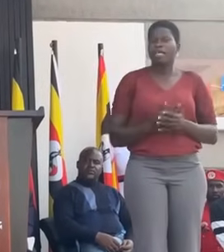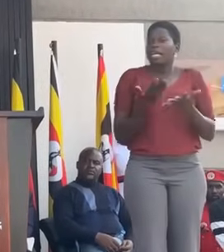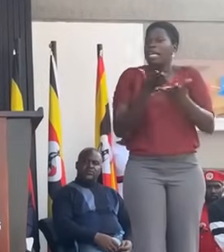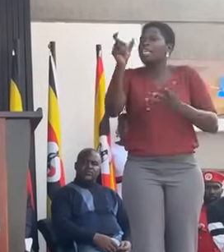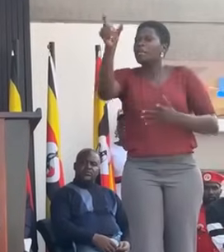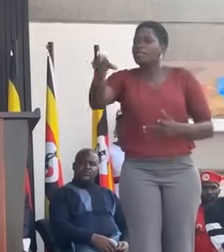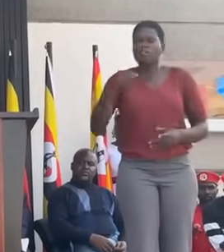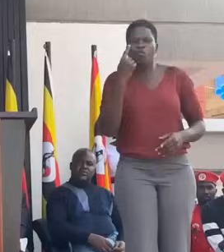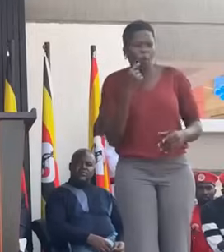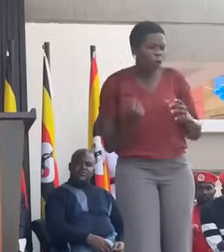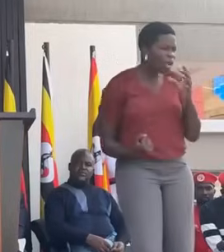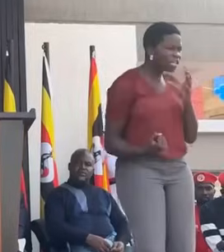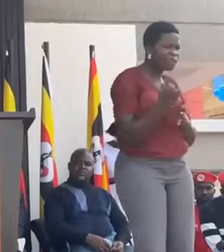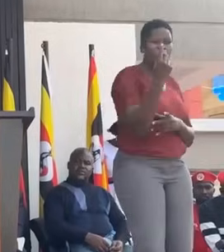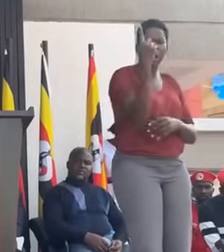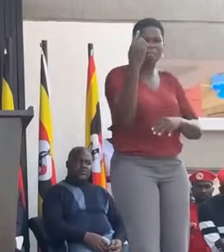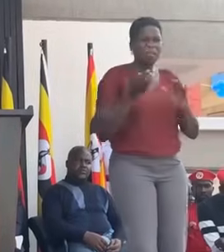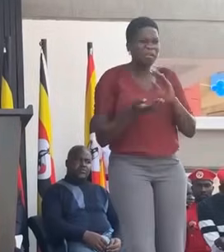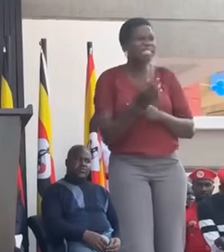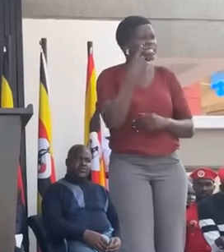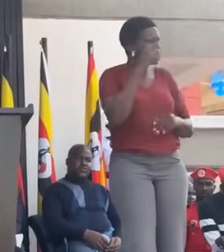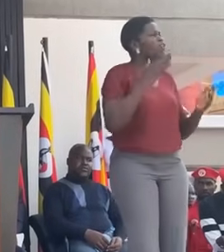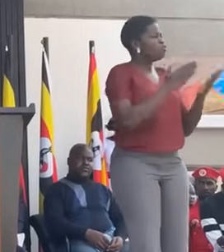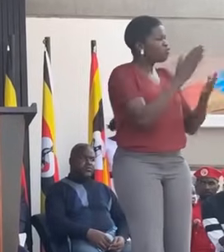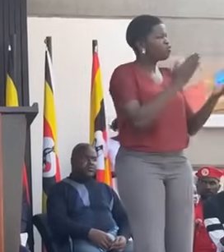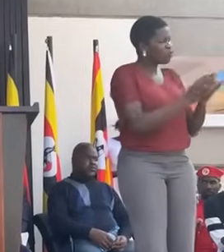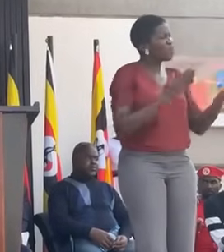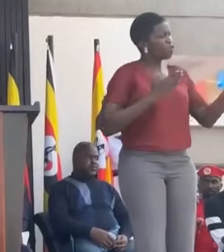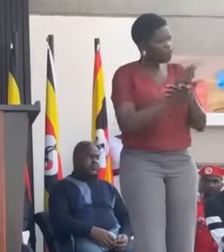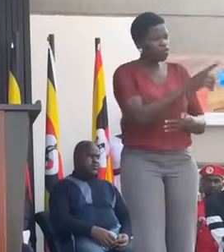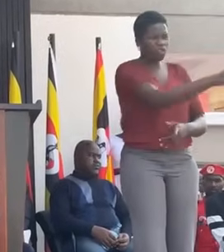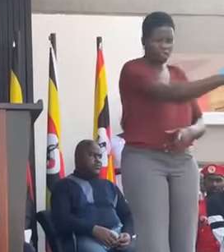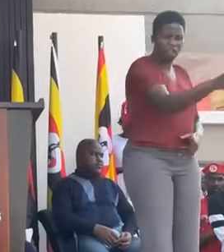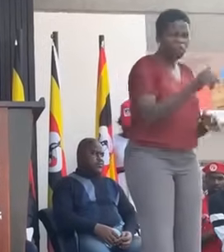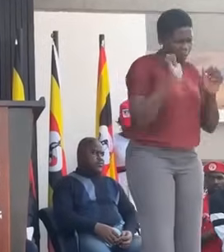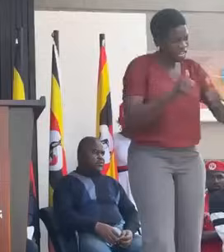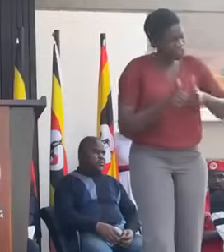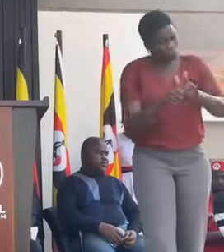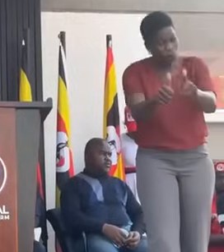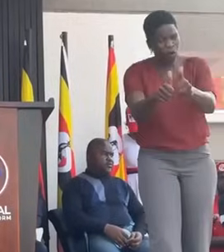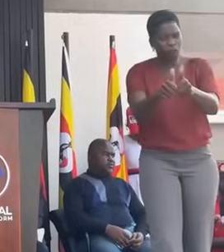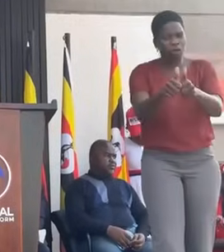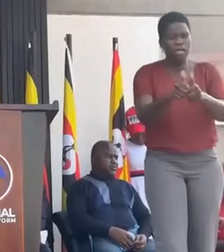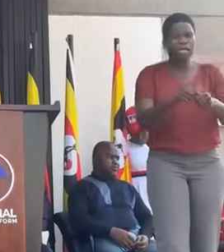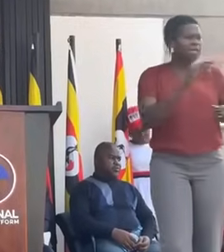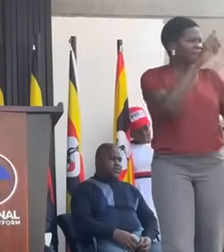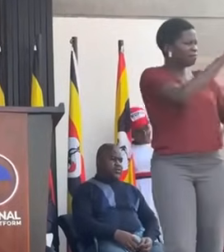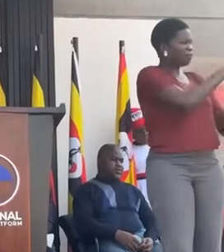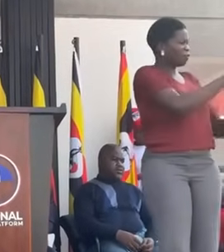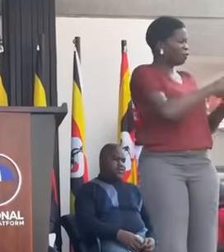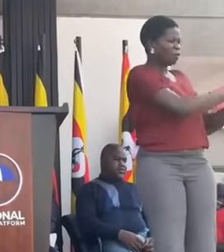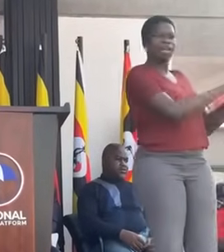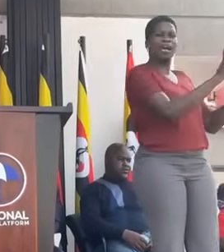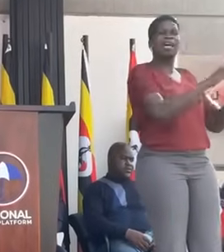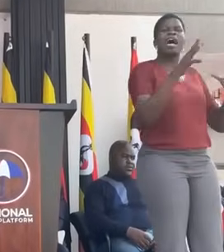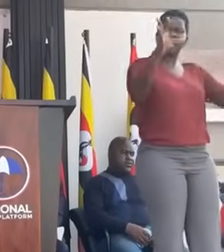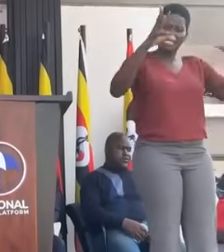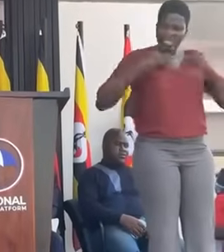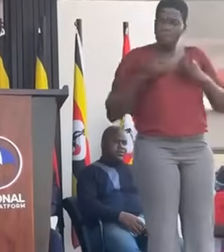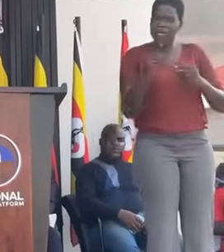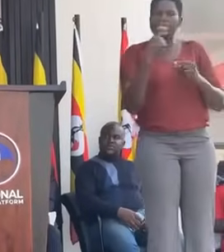omuntu yenna bw'akeeranga ku makya n'alaba nti ddala ekituufu kye tulina okugobererwa ekikyamu tekinagobererwa